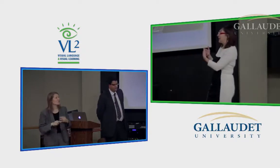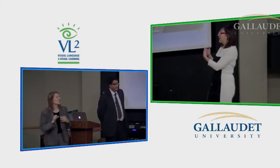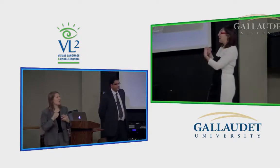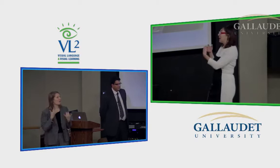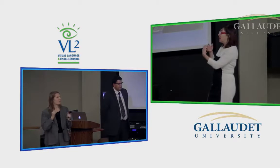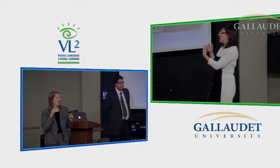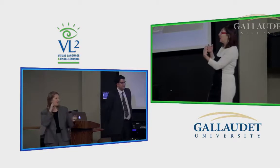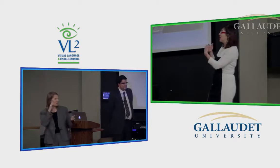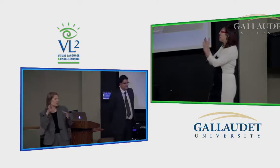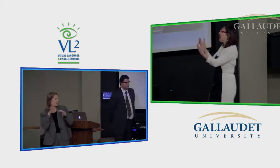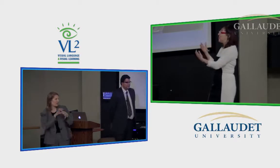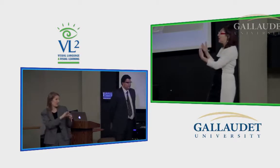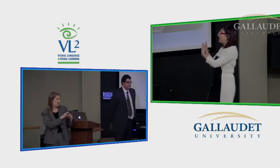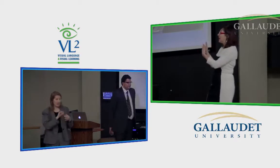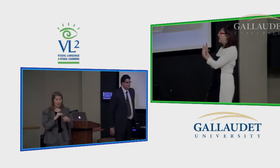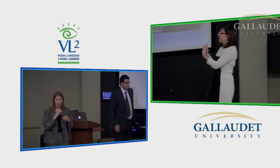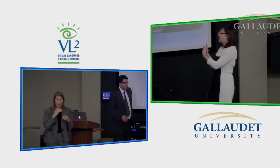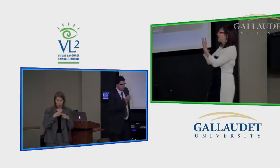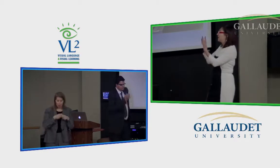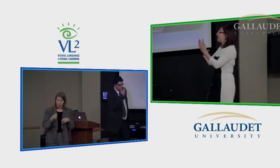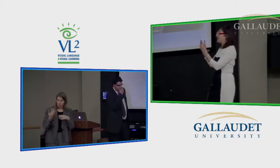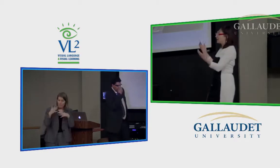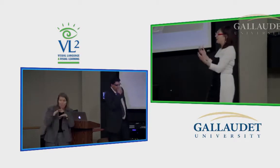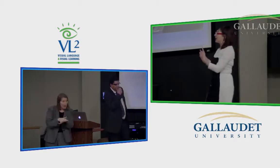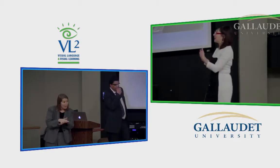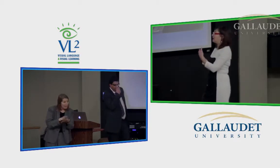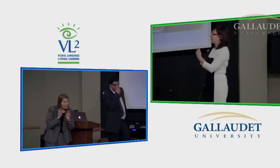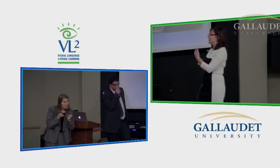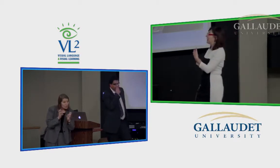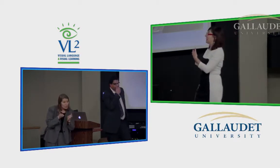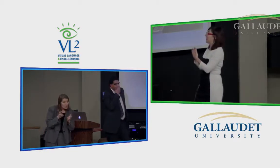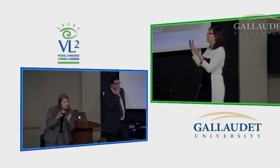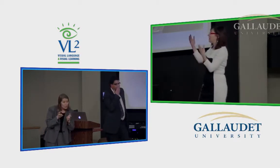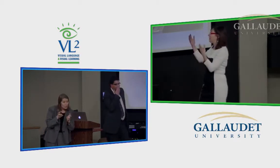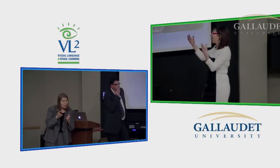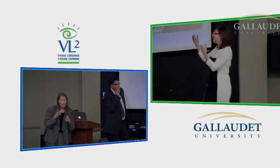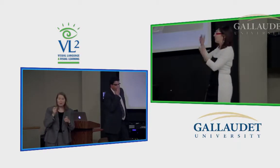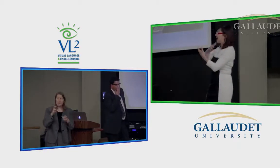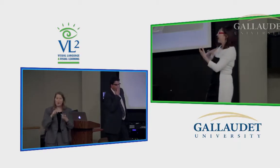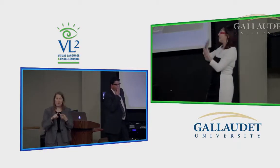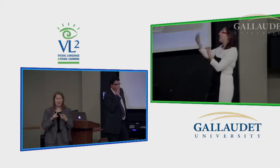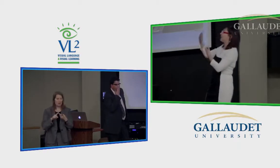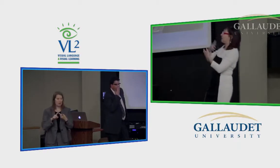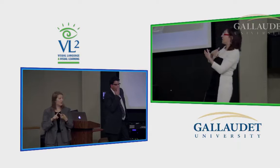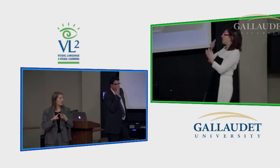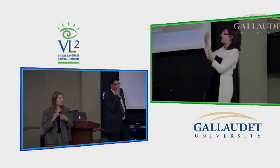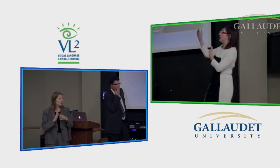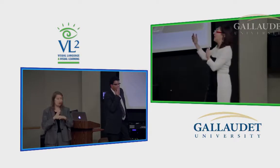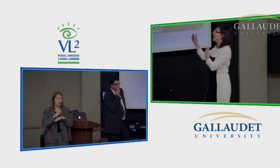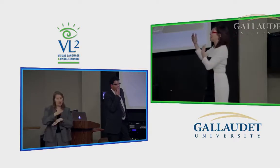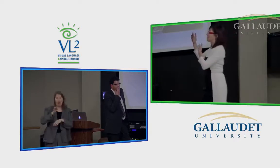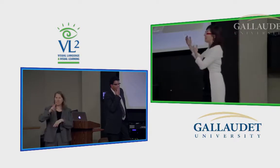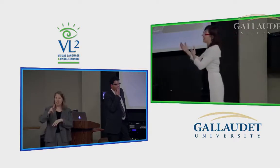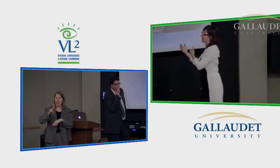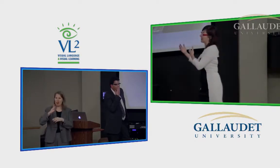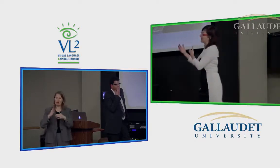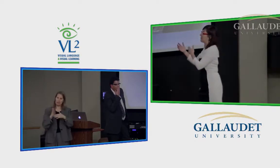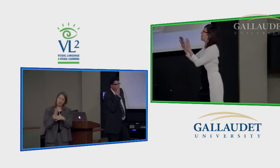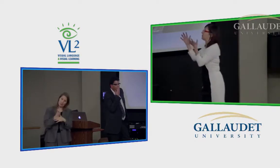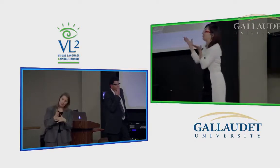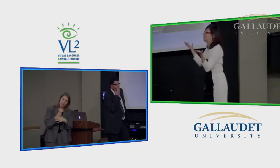it. Is it a mapping success that the child's achieving? Is it a crosstalk between